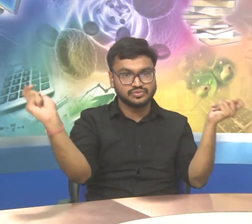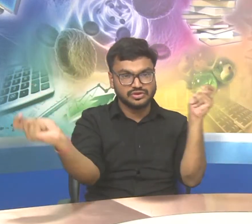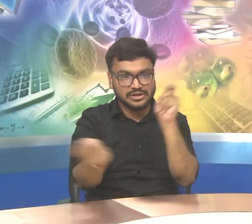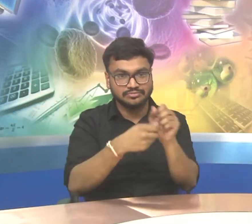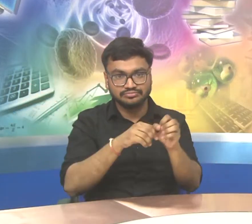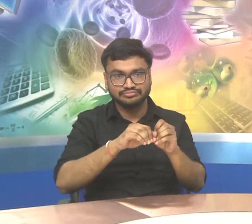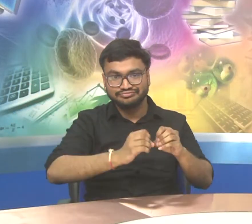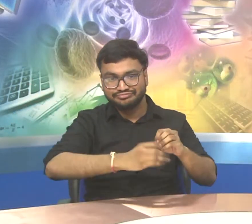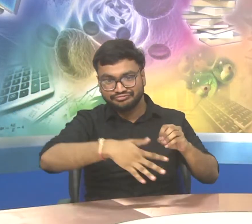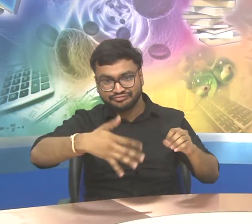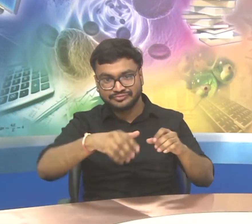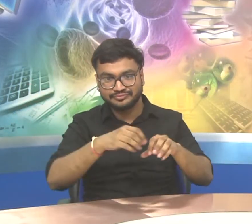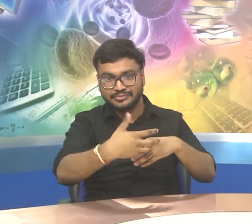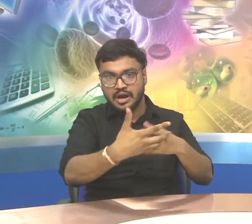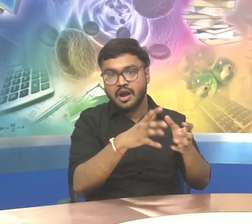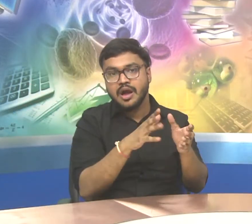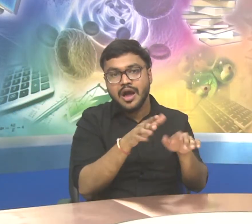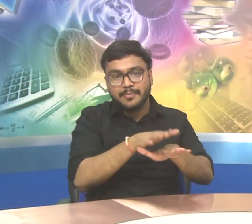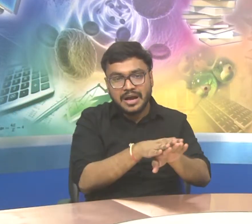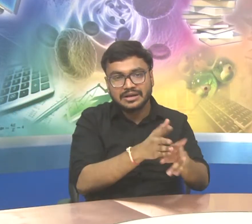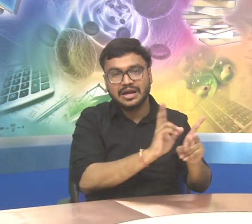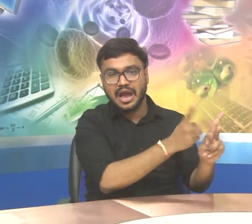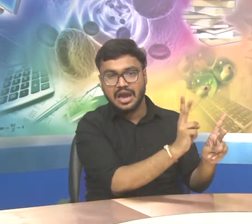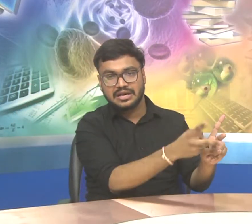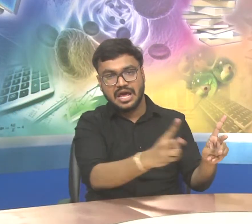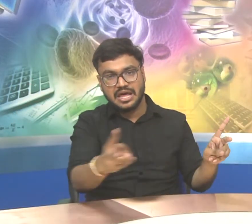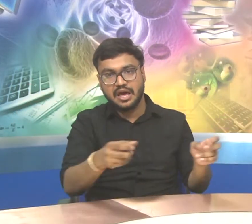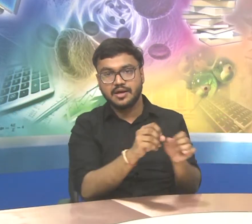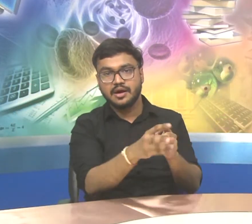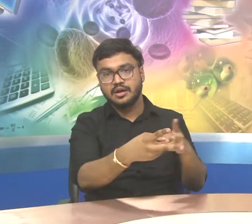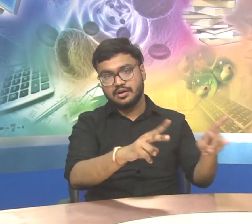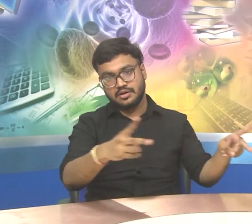This rapid development of life is called the